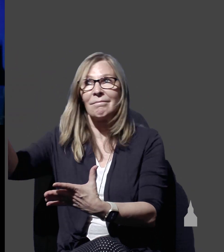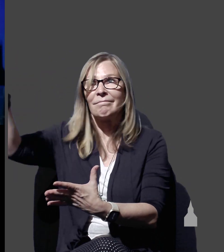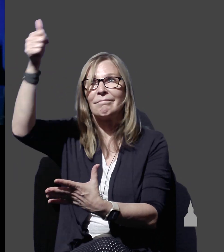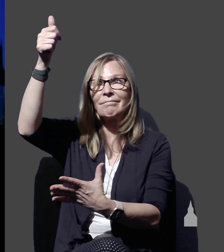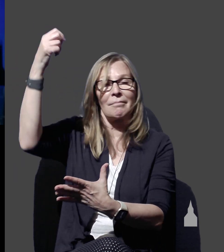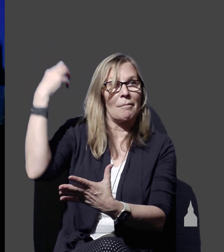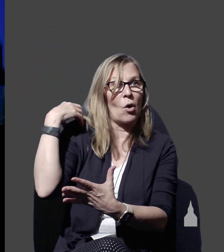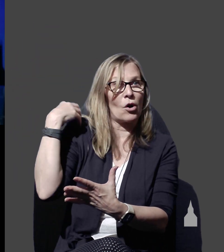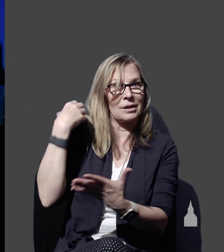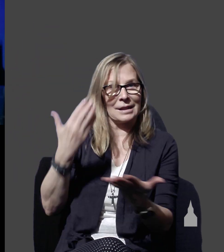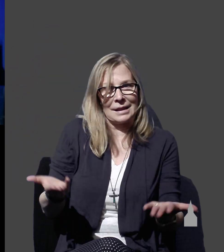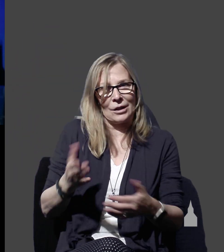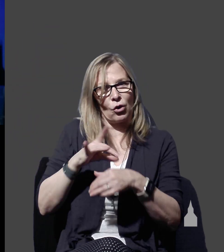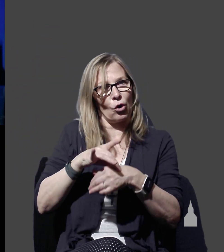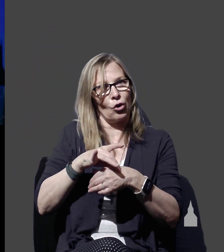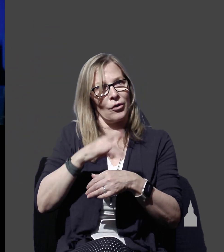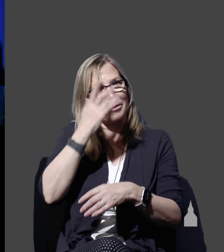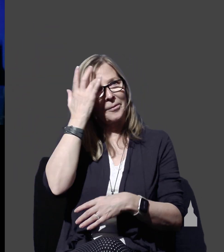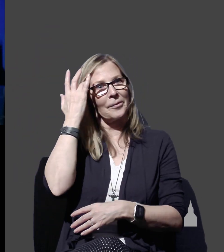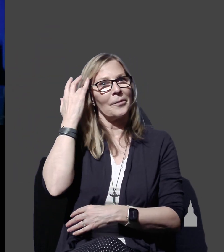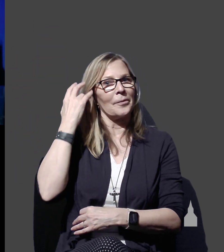are your bosses on earth.